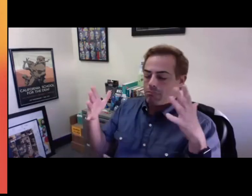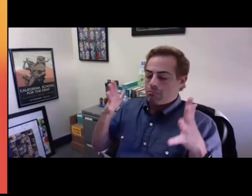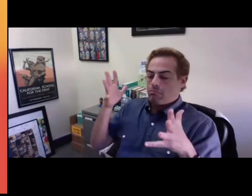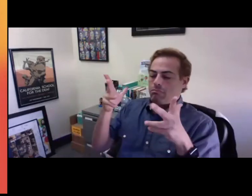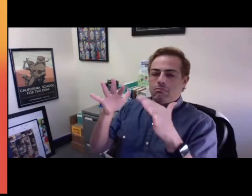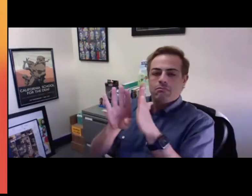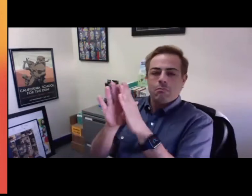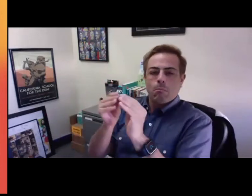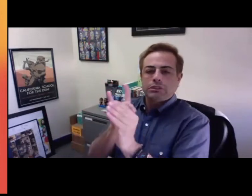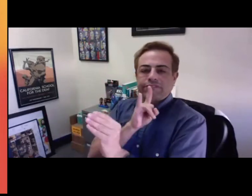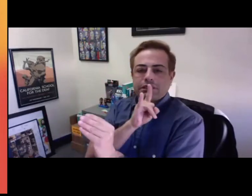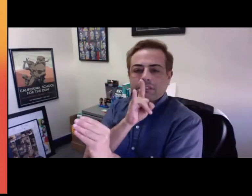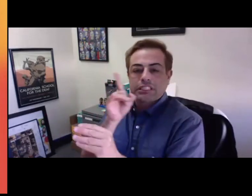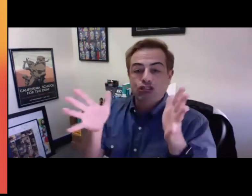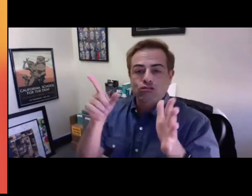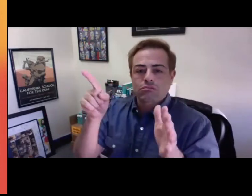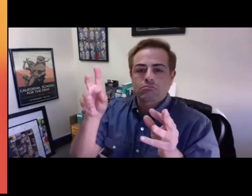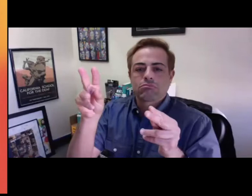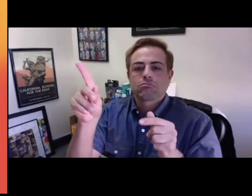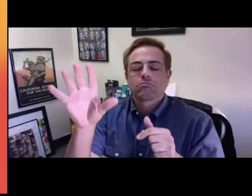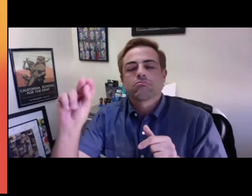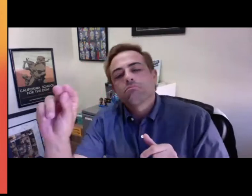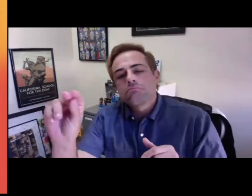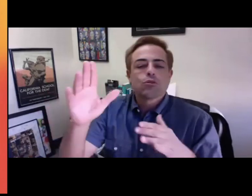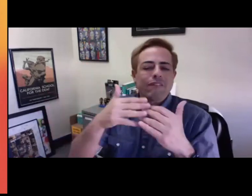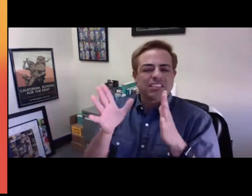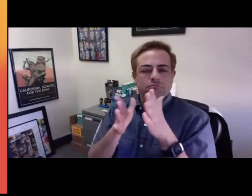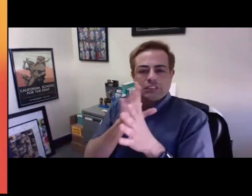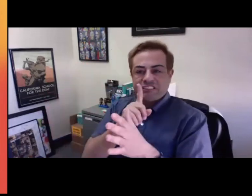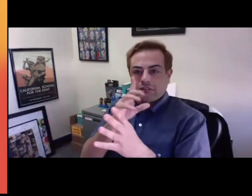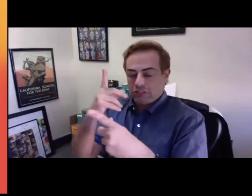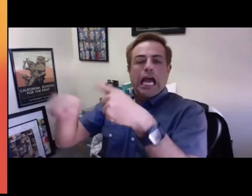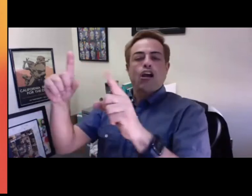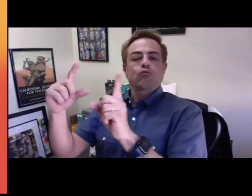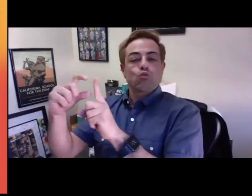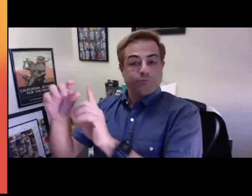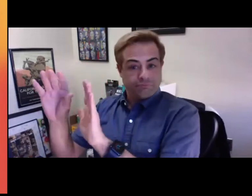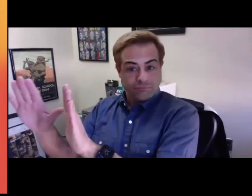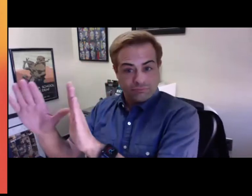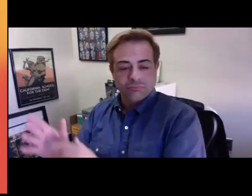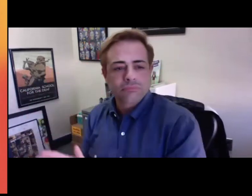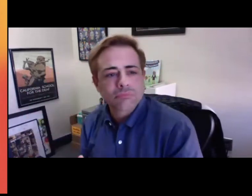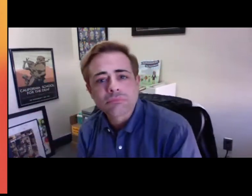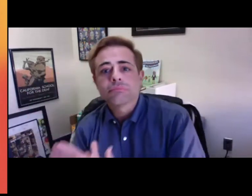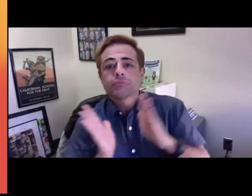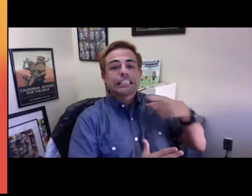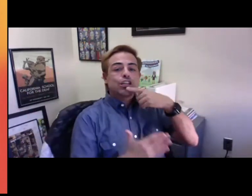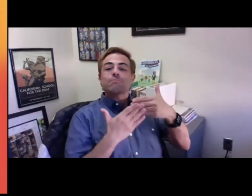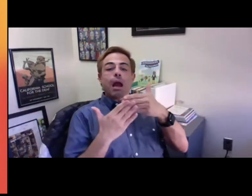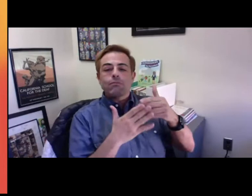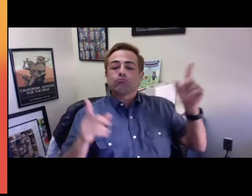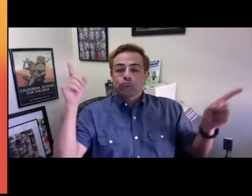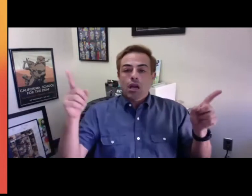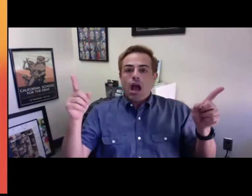same modality. They're using their hands, and it becomes more sophisticated from gestures into actual sign